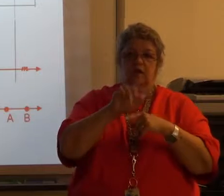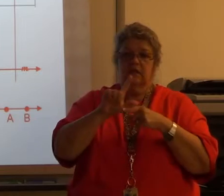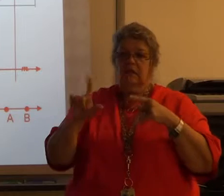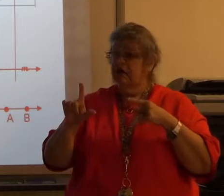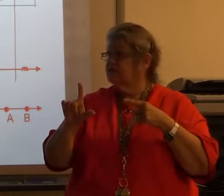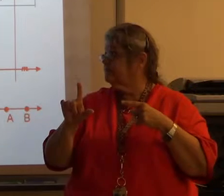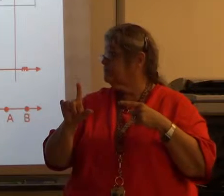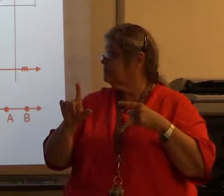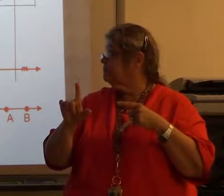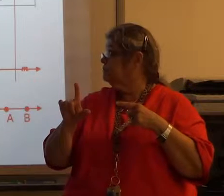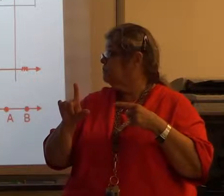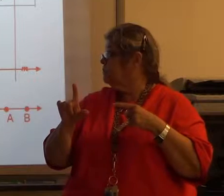two pictures go here.